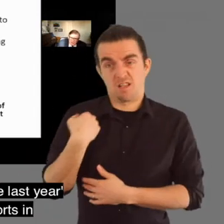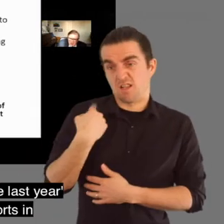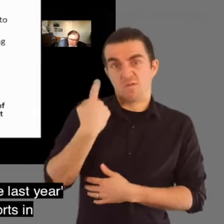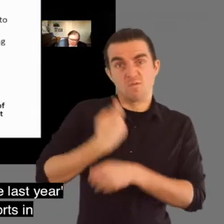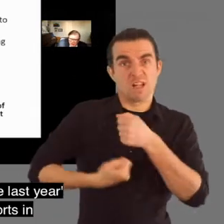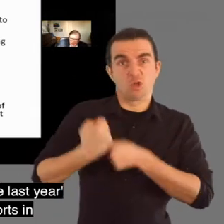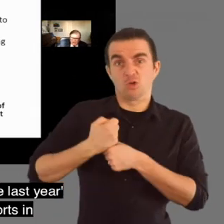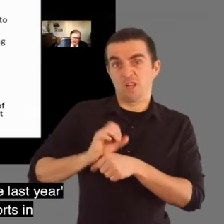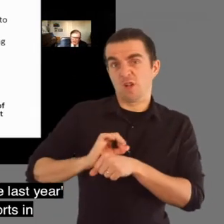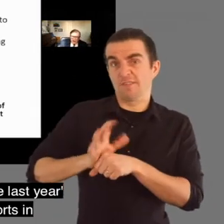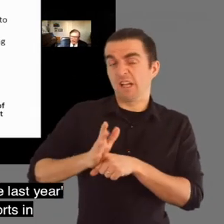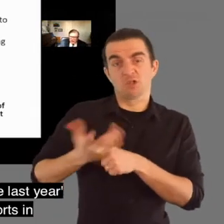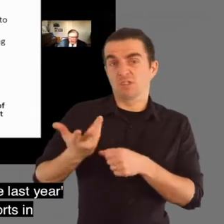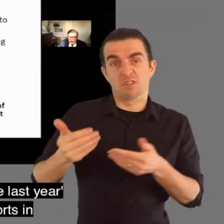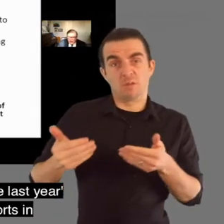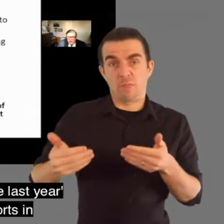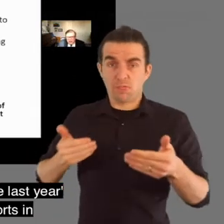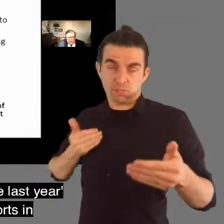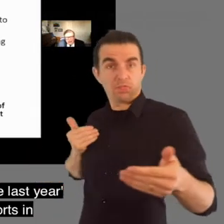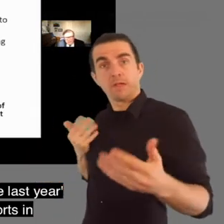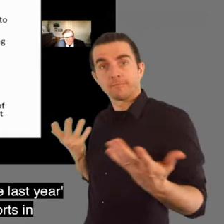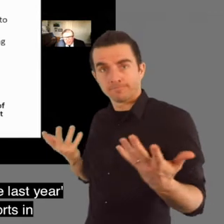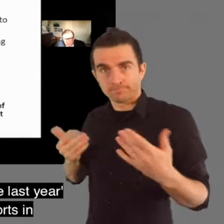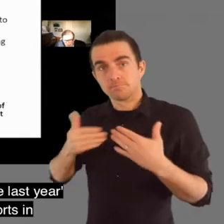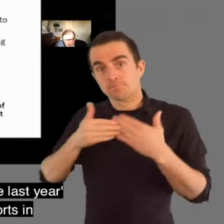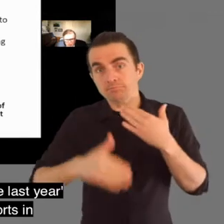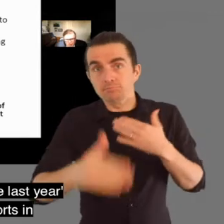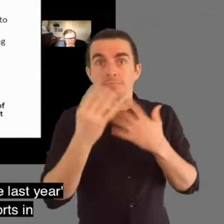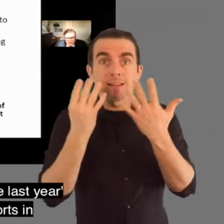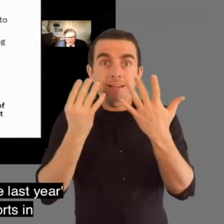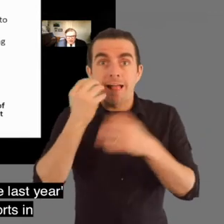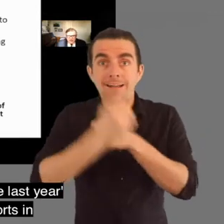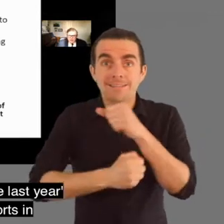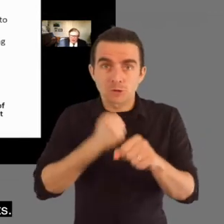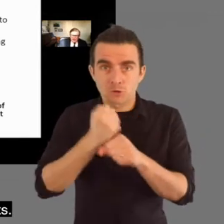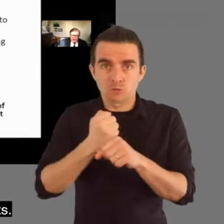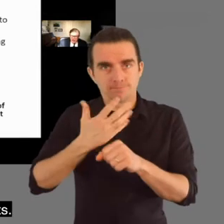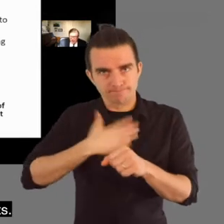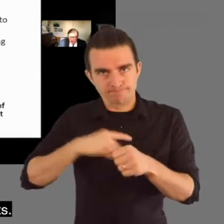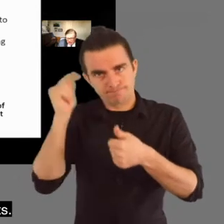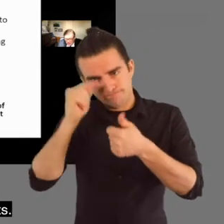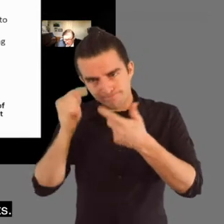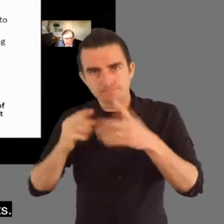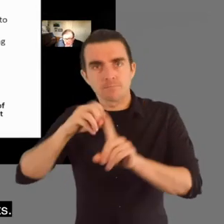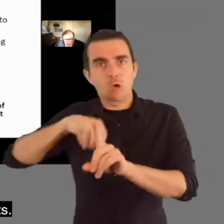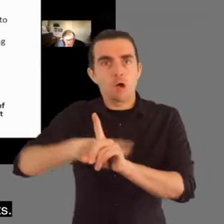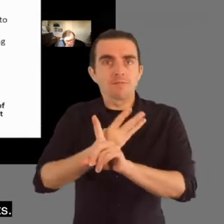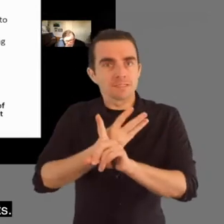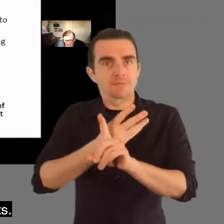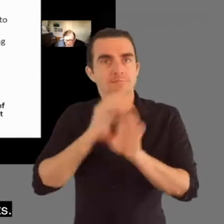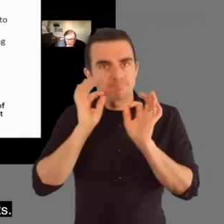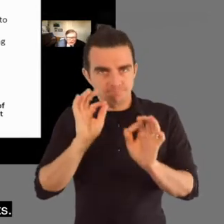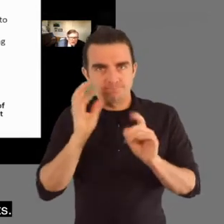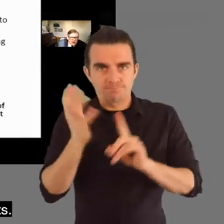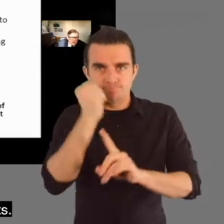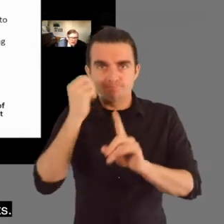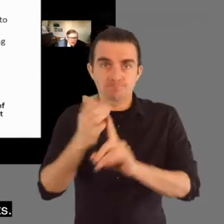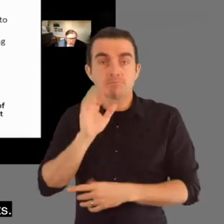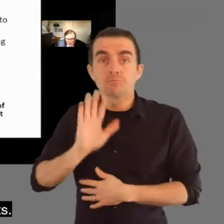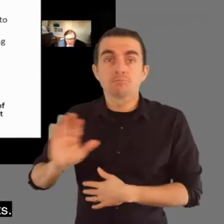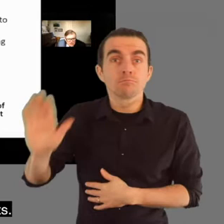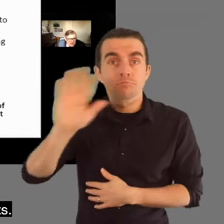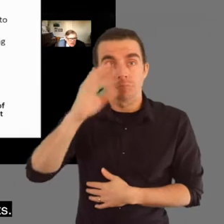we have been knocked back in the last year. So there has to be redoubled efforts in the next 9 years to get to those